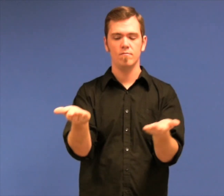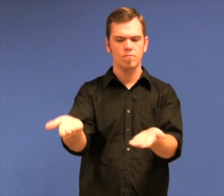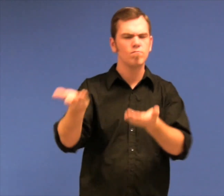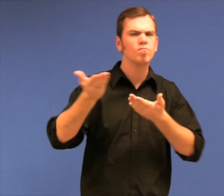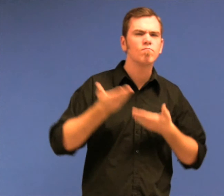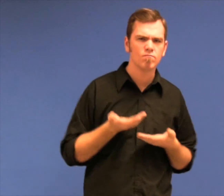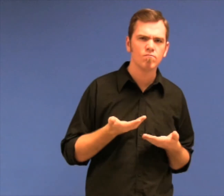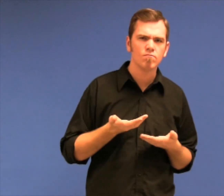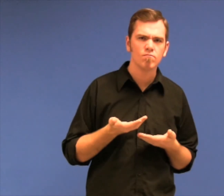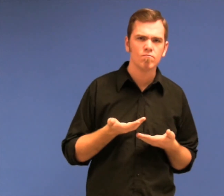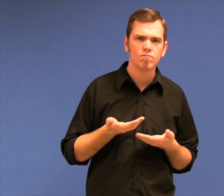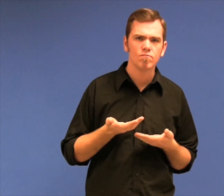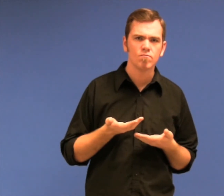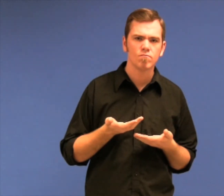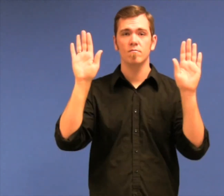here. Or